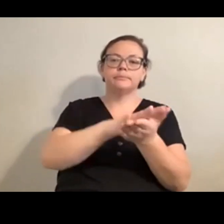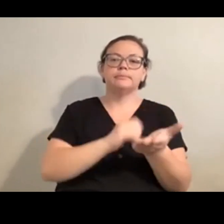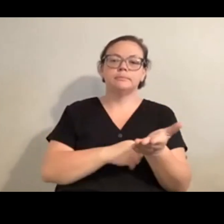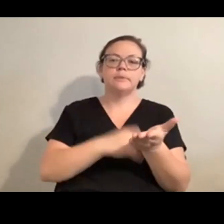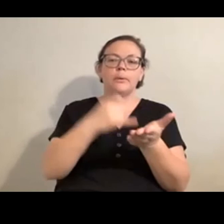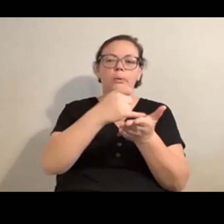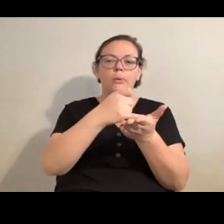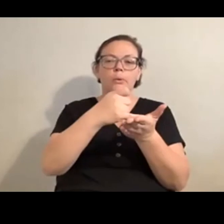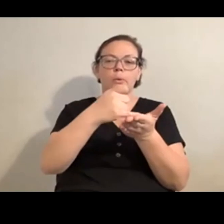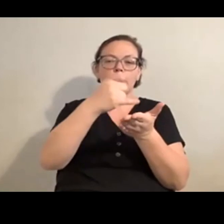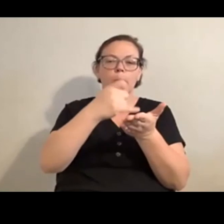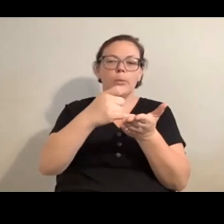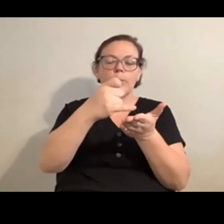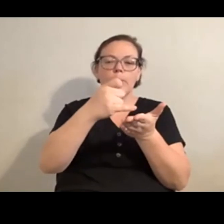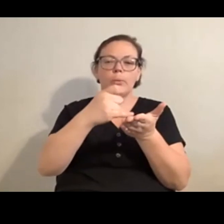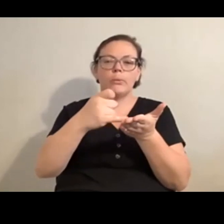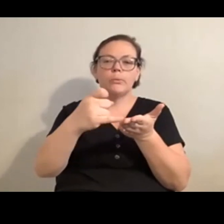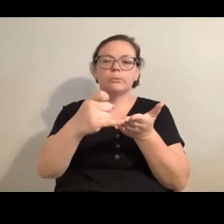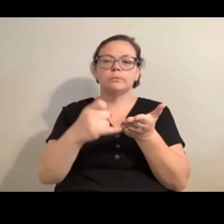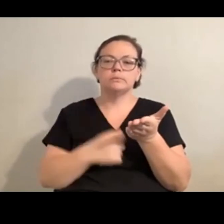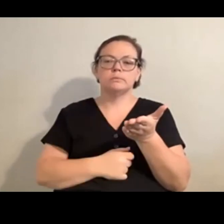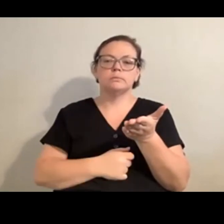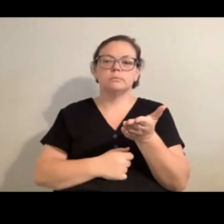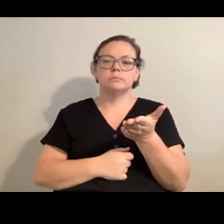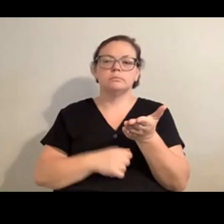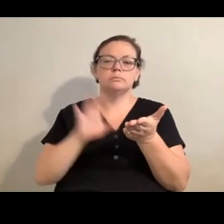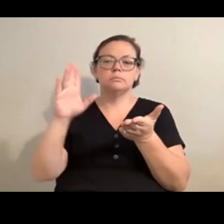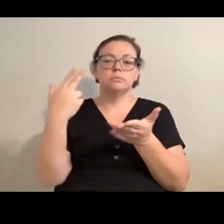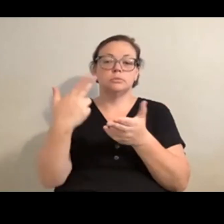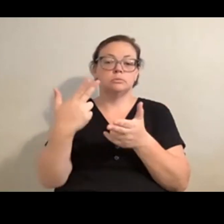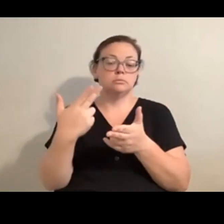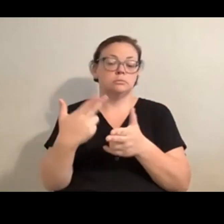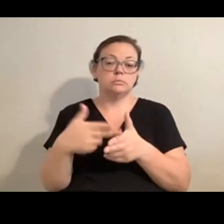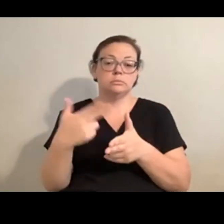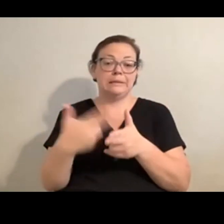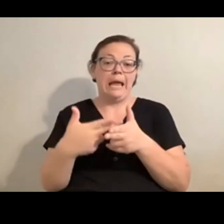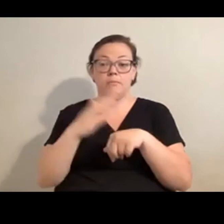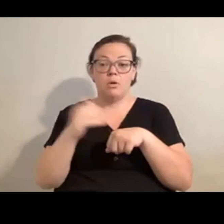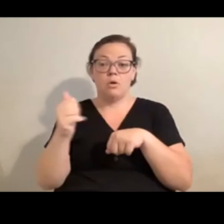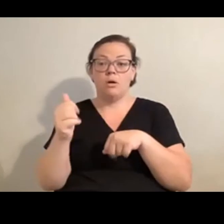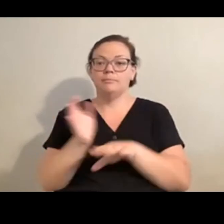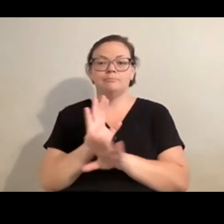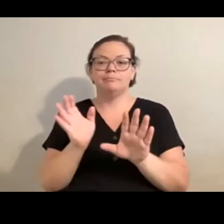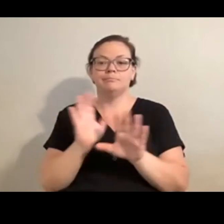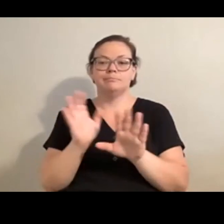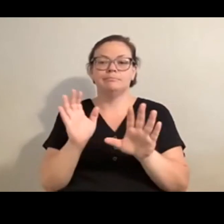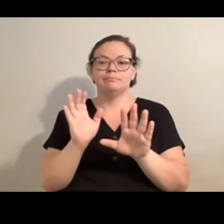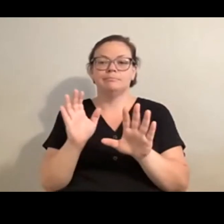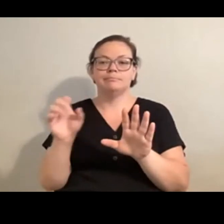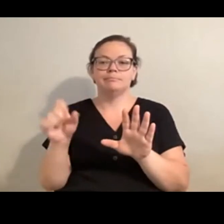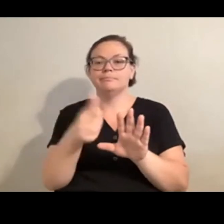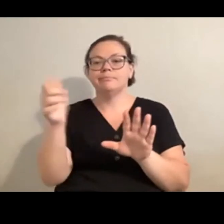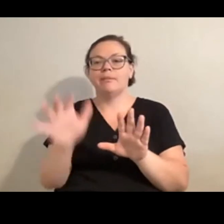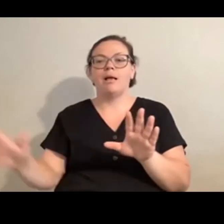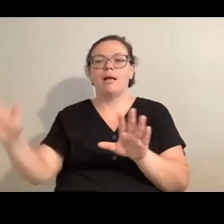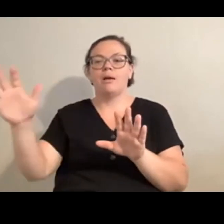and then improbable syllables. No one calls her by this name in the